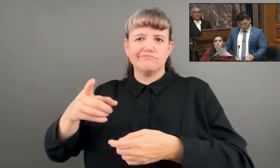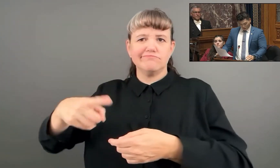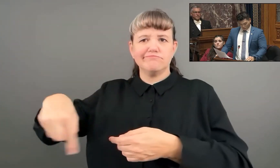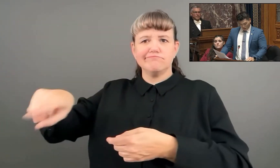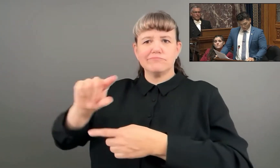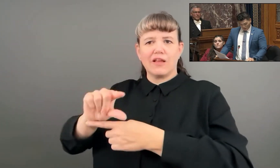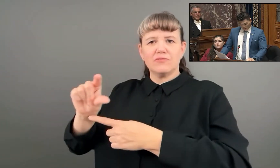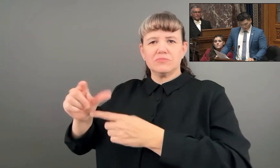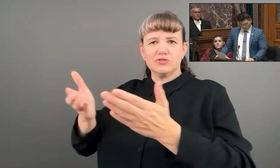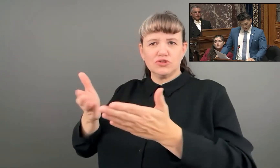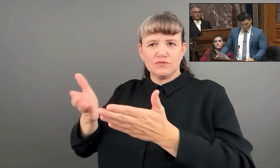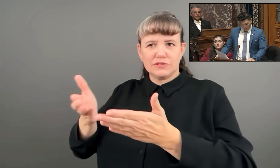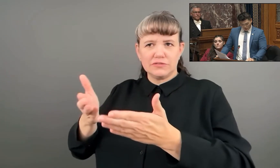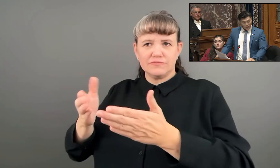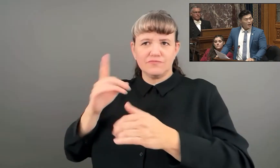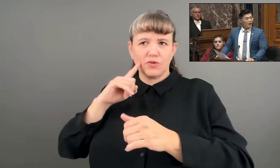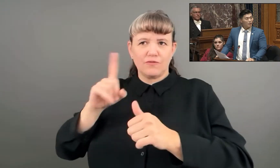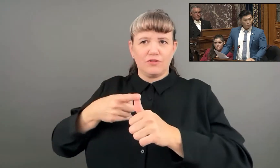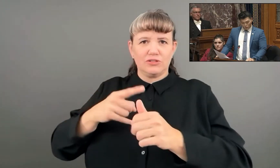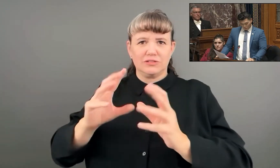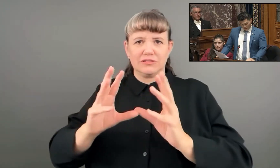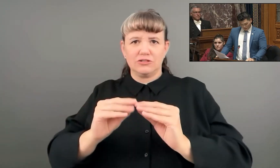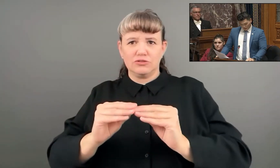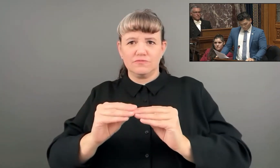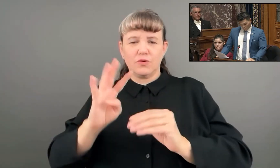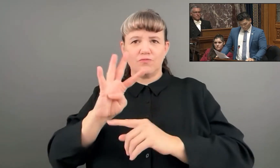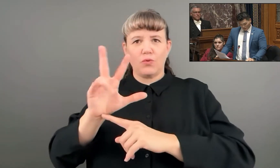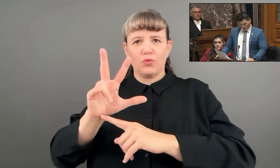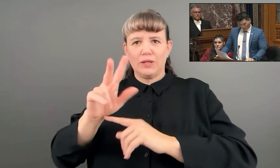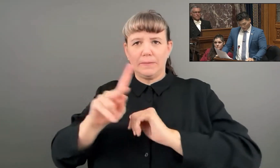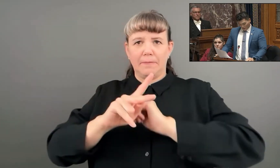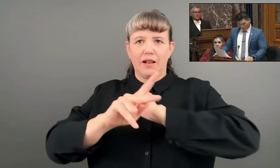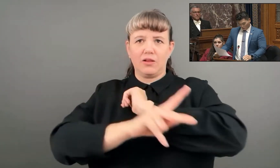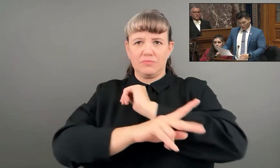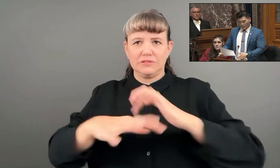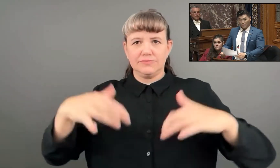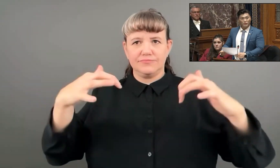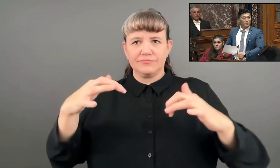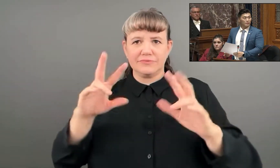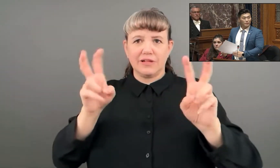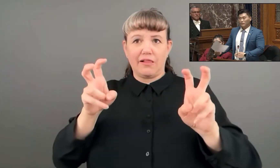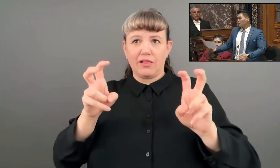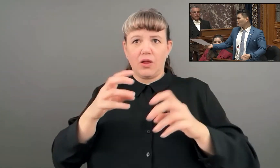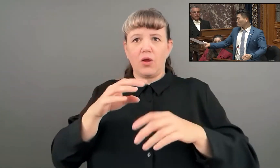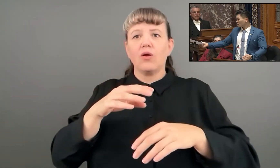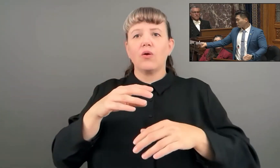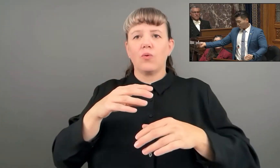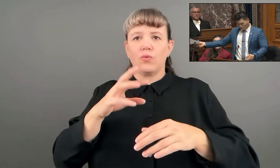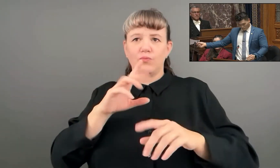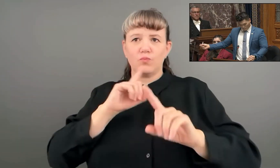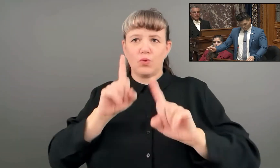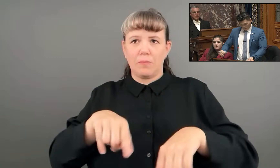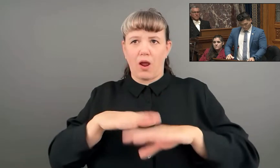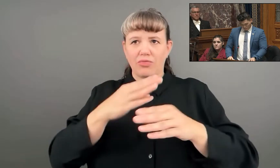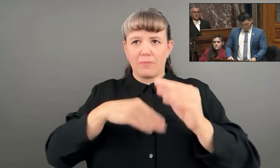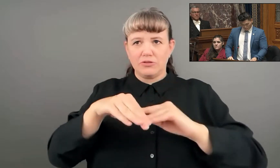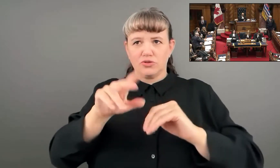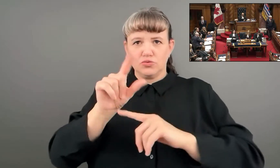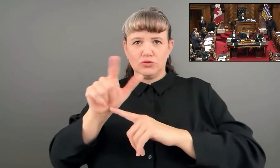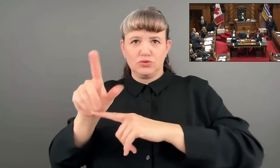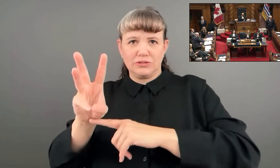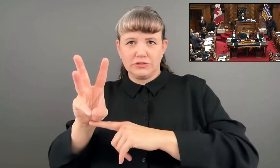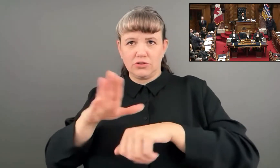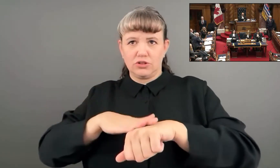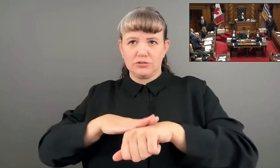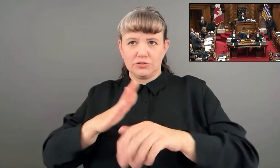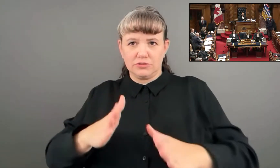the Budget 2026 Consultation. I move that the report be taken as read and received. The question is the report be taken as read